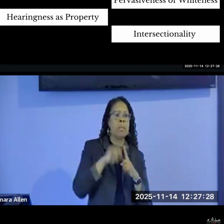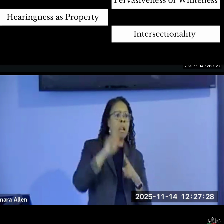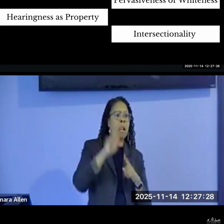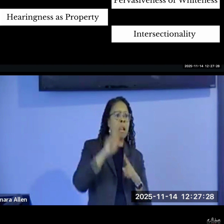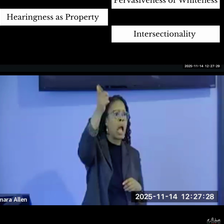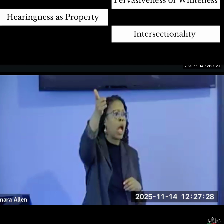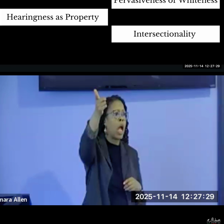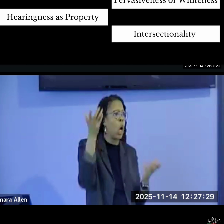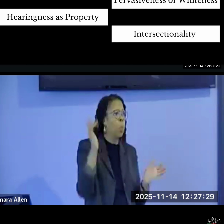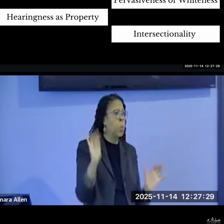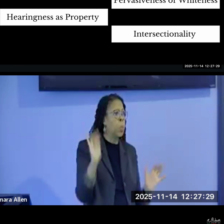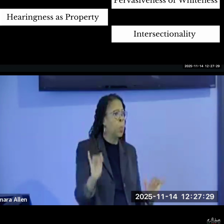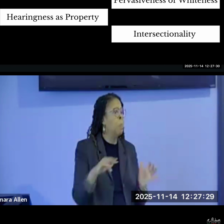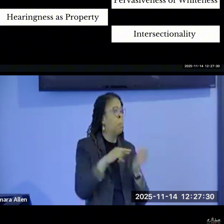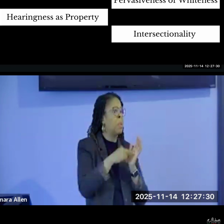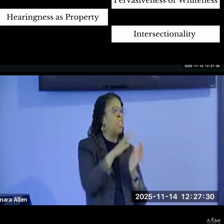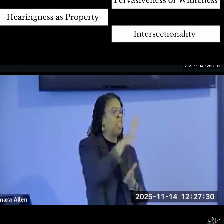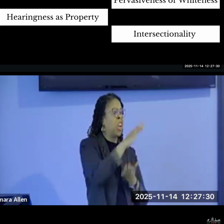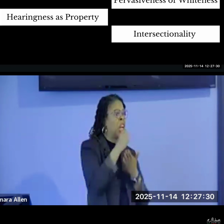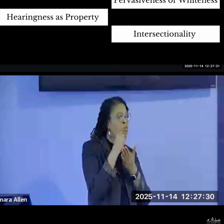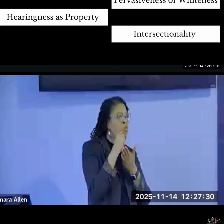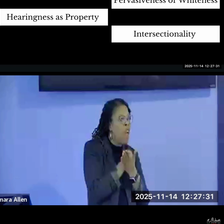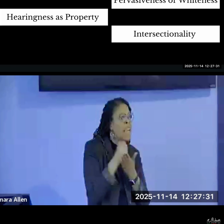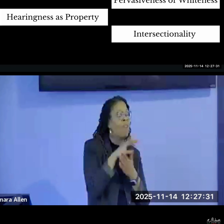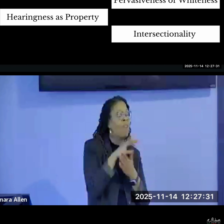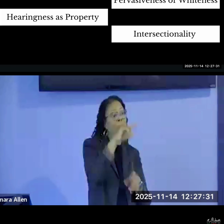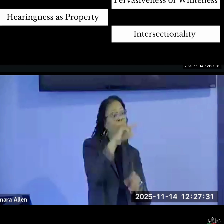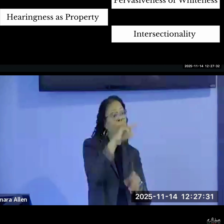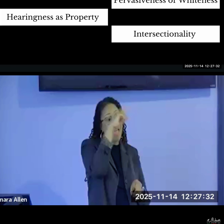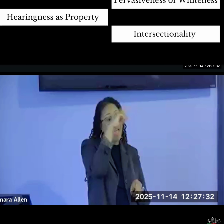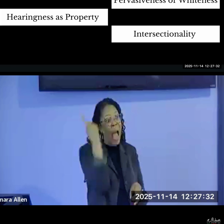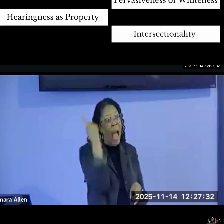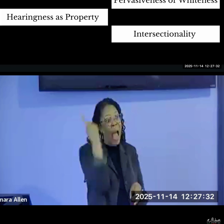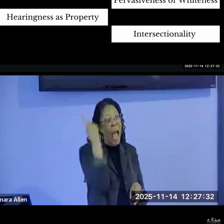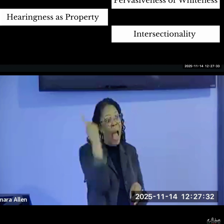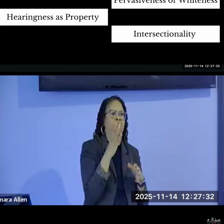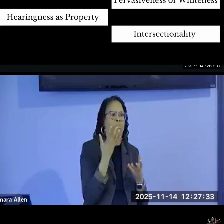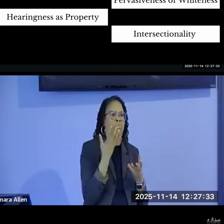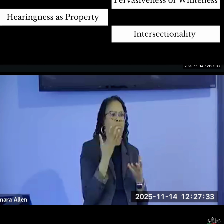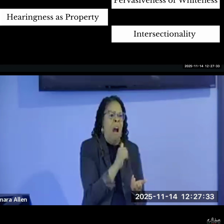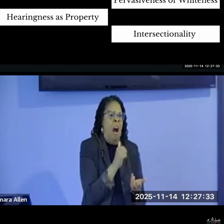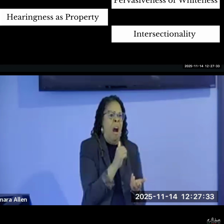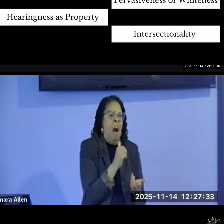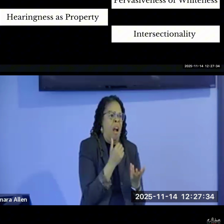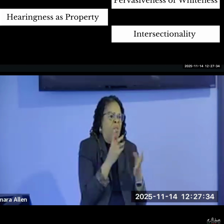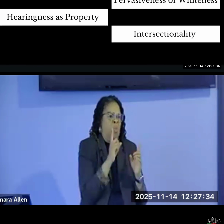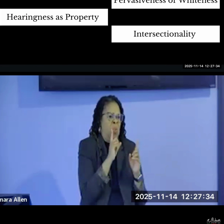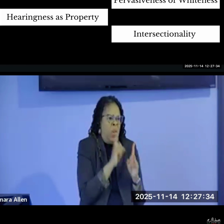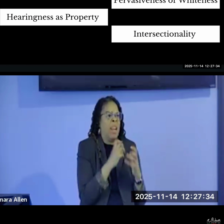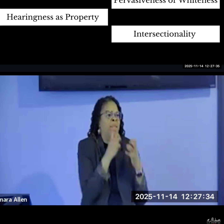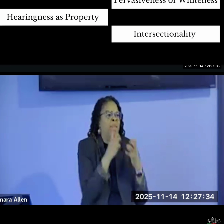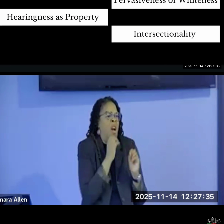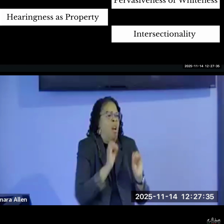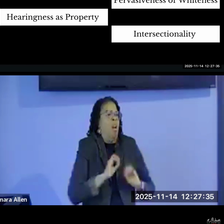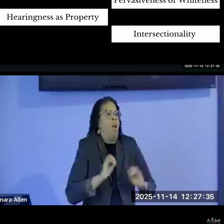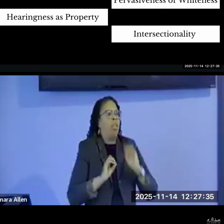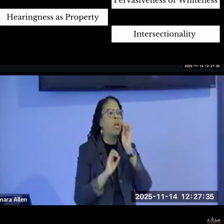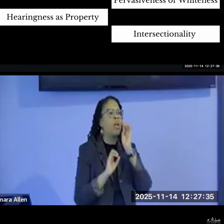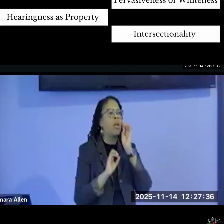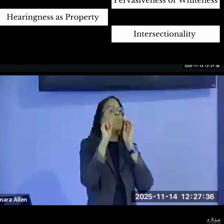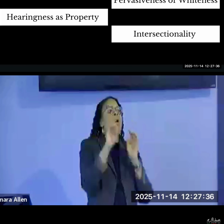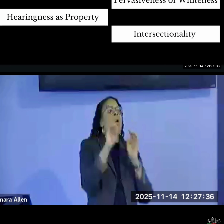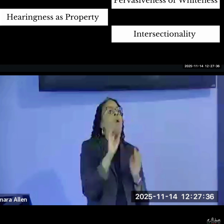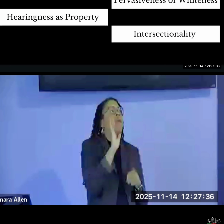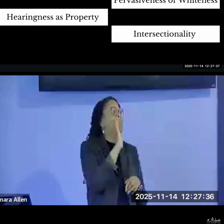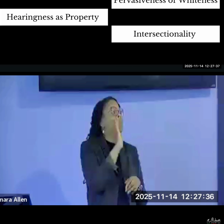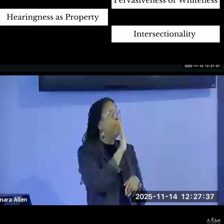And then intersectionality. Some not even learning about their identity until later in life. The erasure of the Black deaf